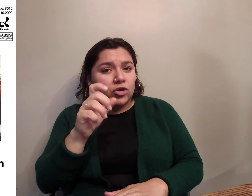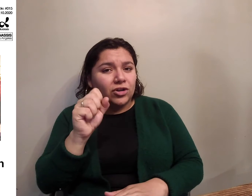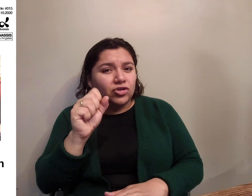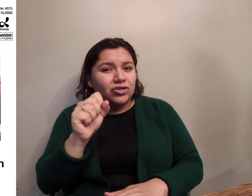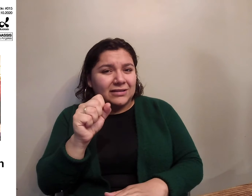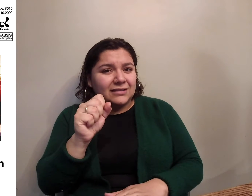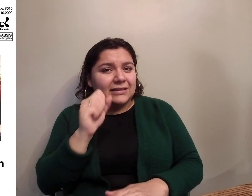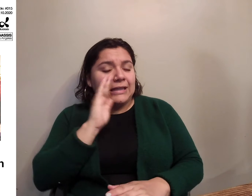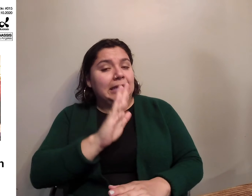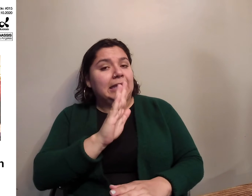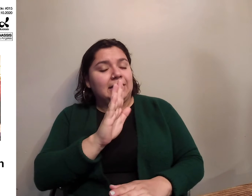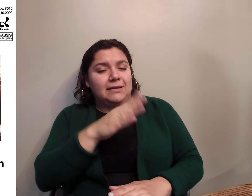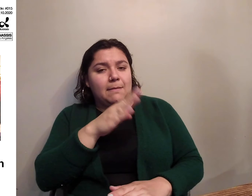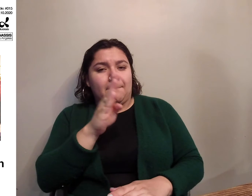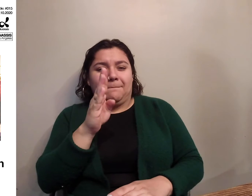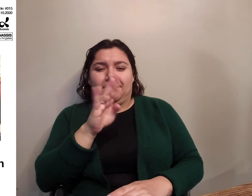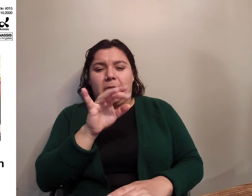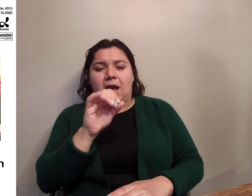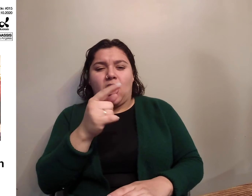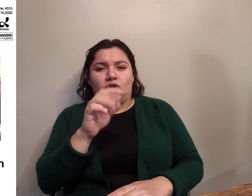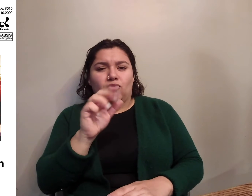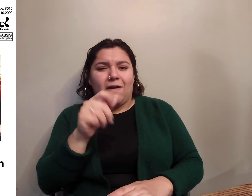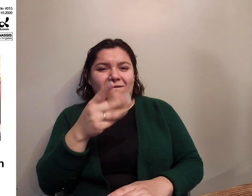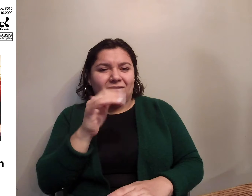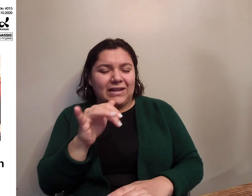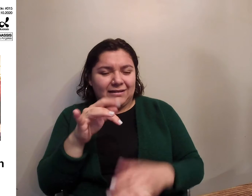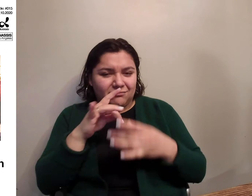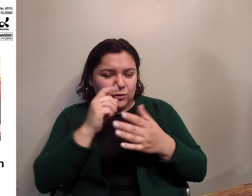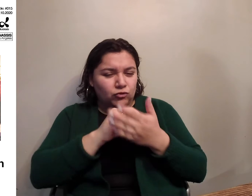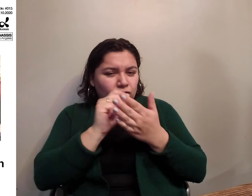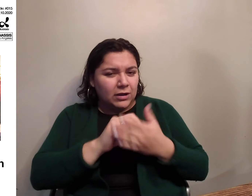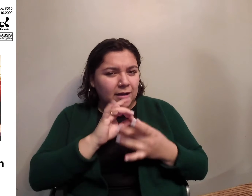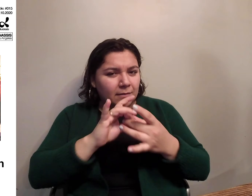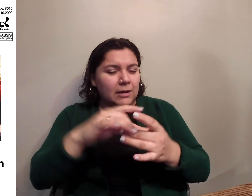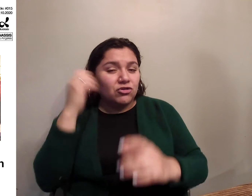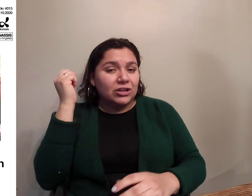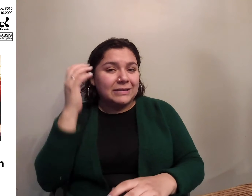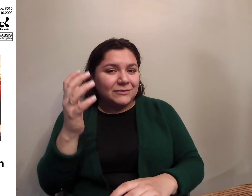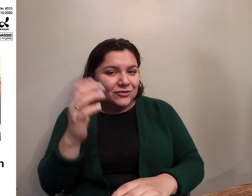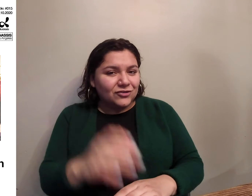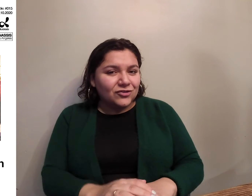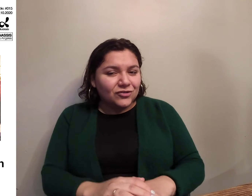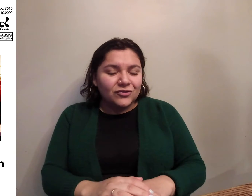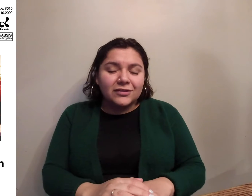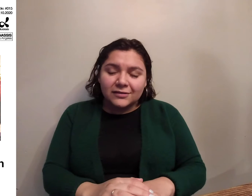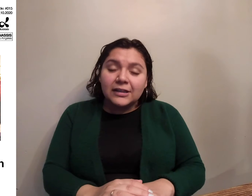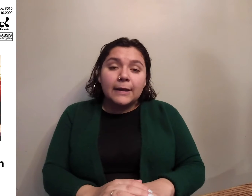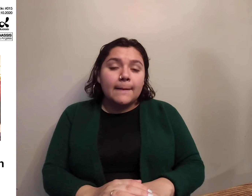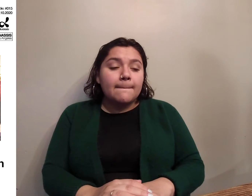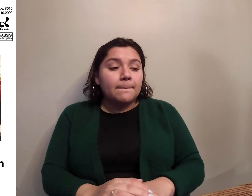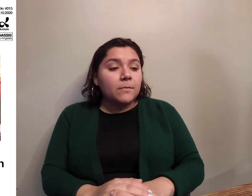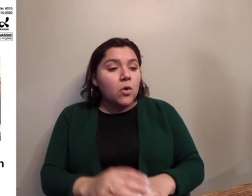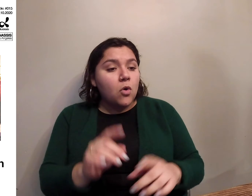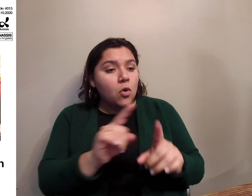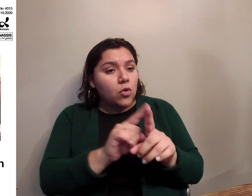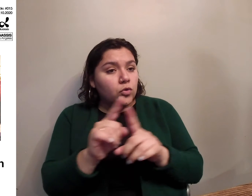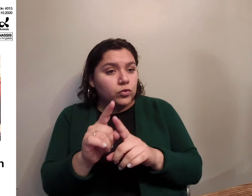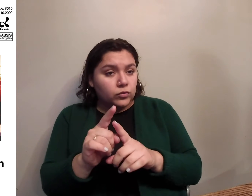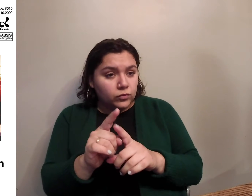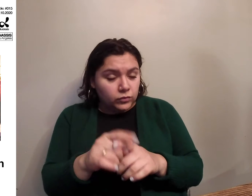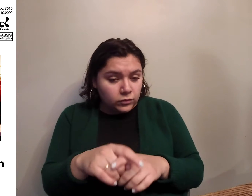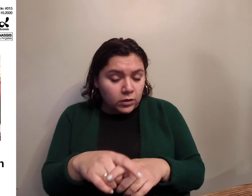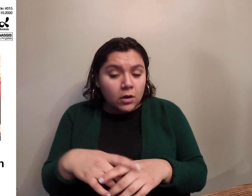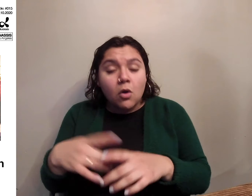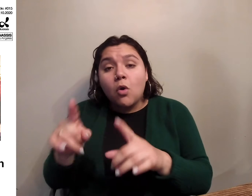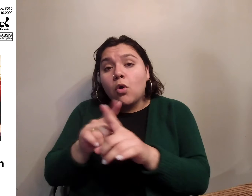biography of Shakespeare. Well, there you Speaking of Shakespeare, I go through obsessions. I do. Yeah. I'm also reading Edmund White's